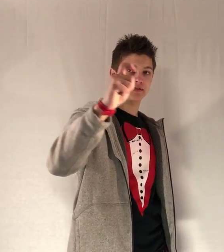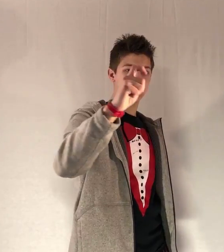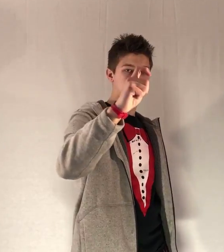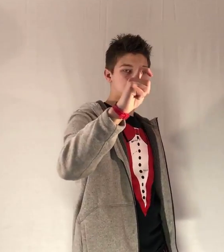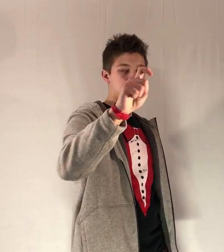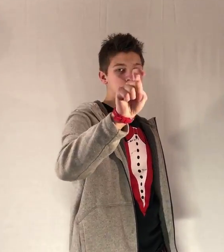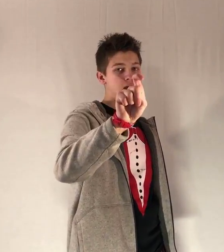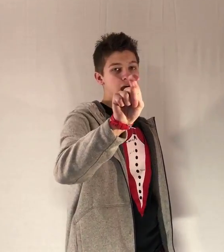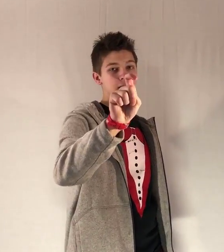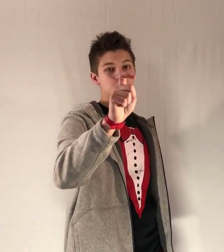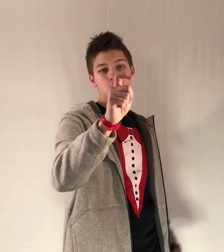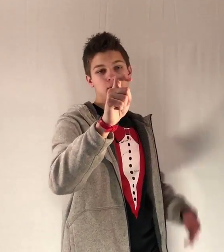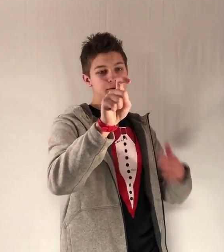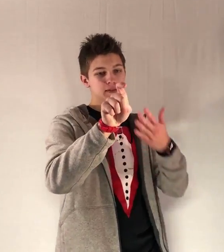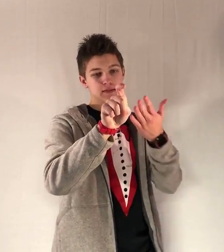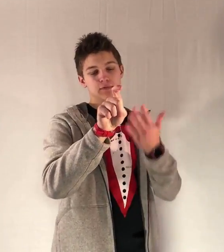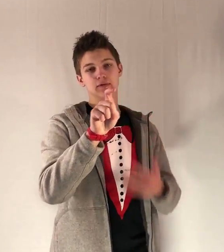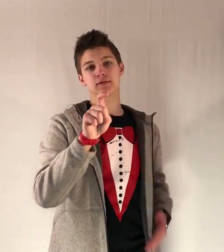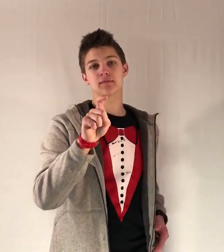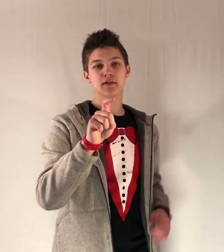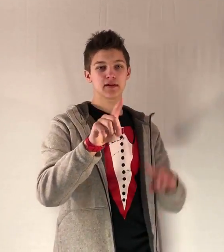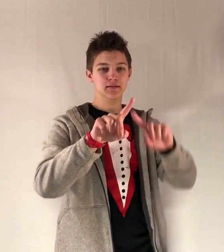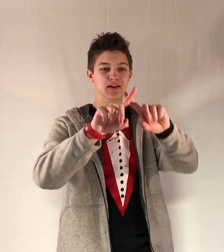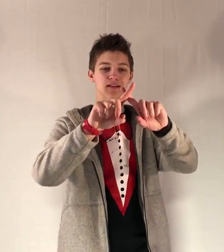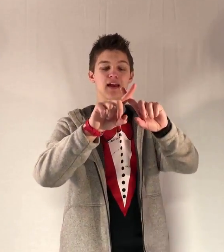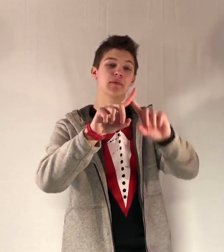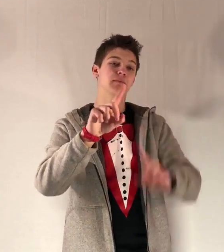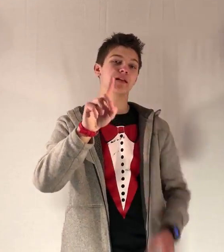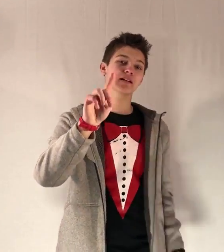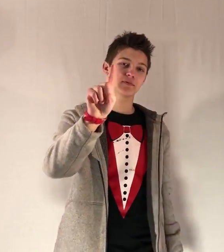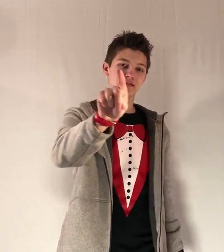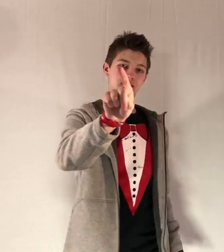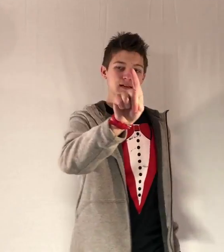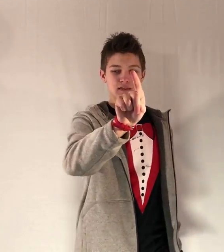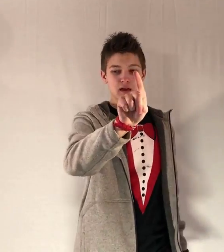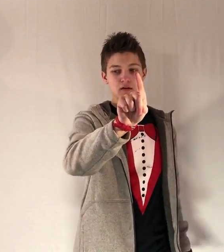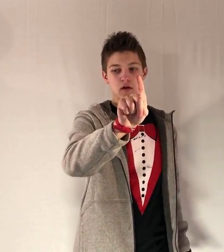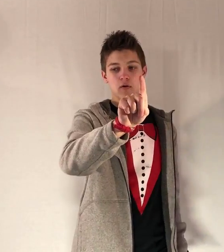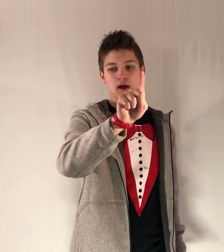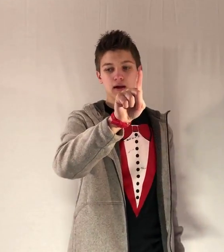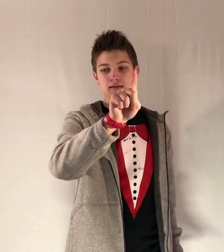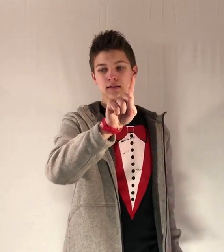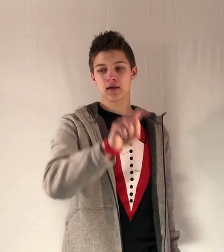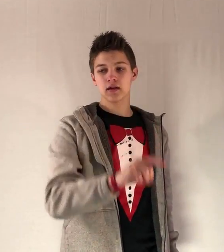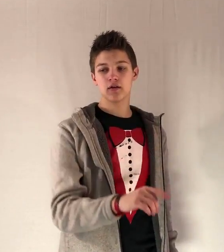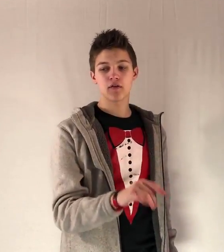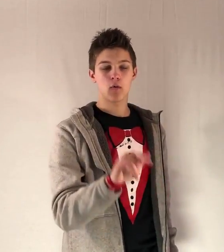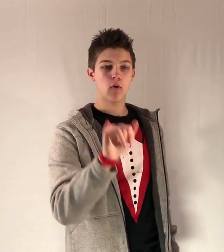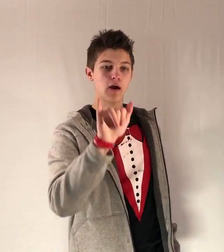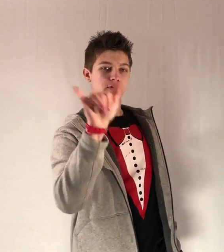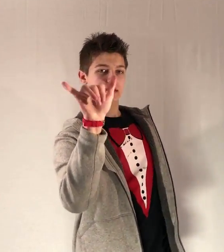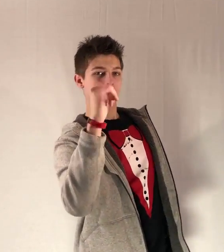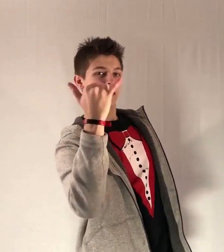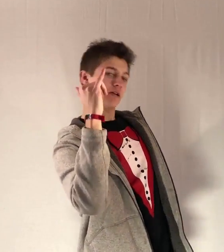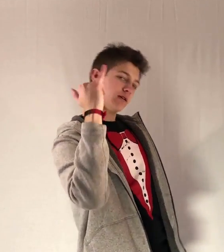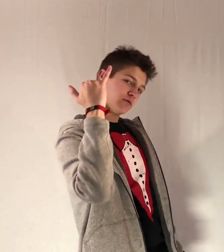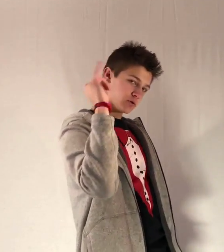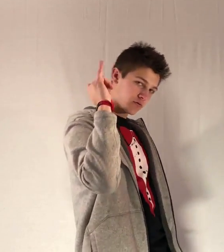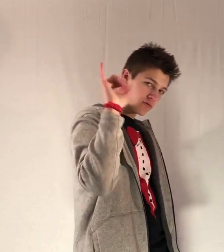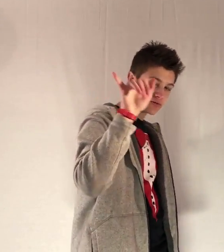that. I don't know. This doesn't really resemble an X. That might be an X, but there you go, X. Now you've got Y, which is kind of like, surfer dude,